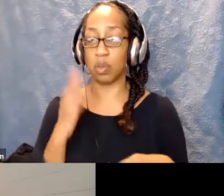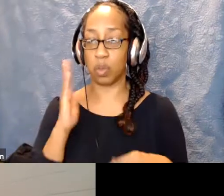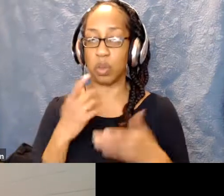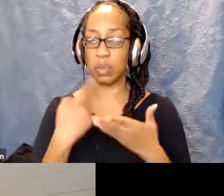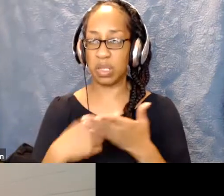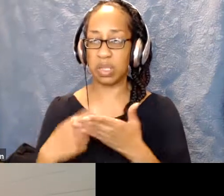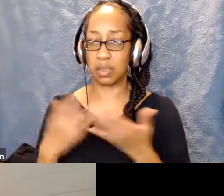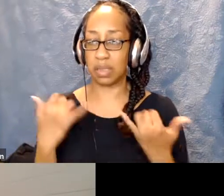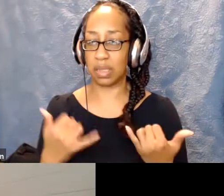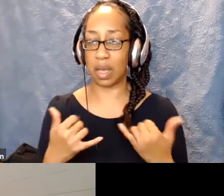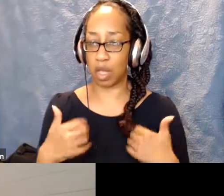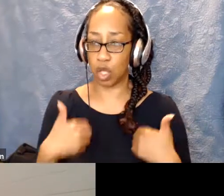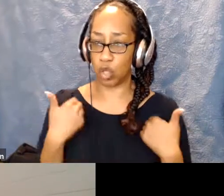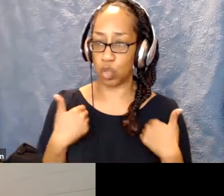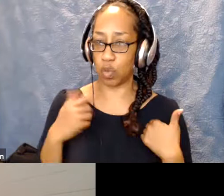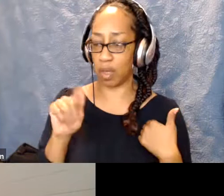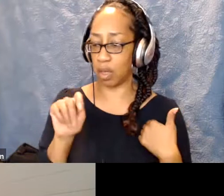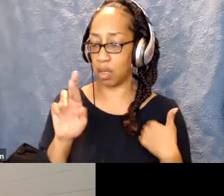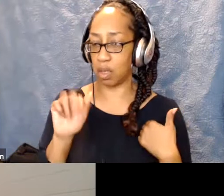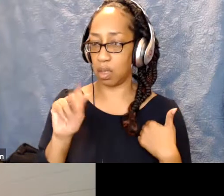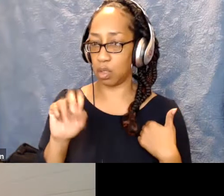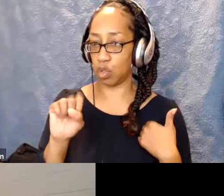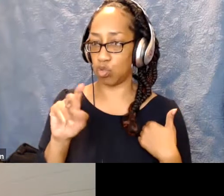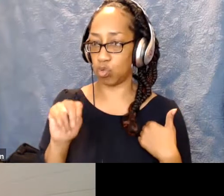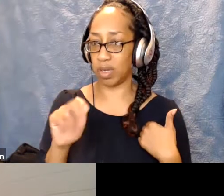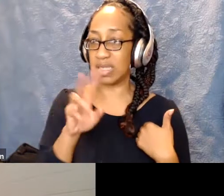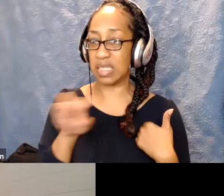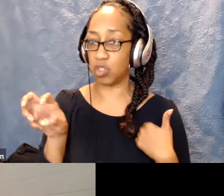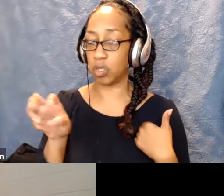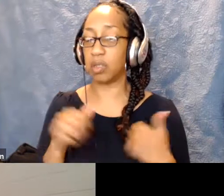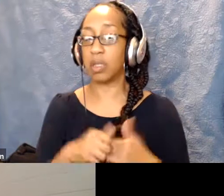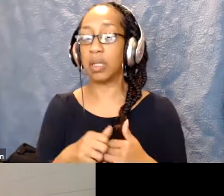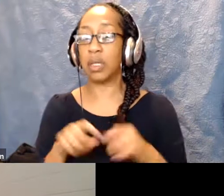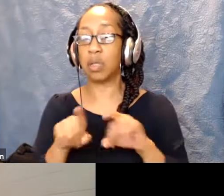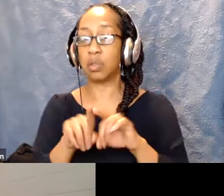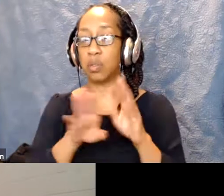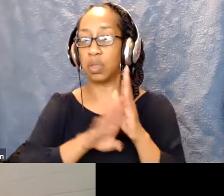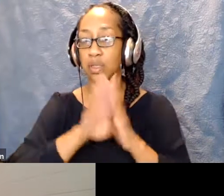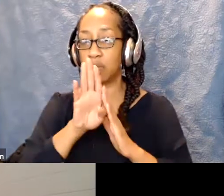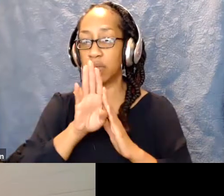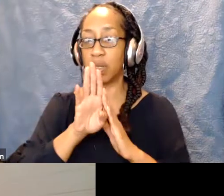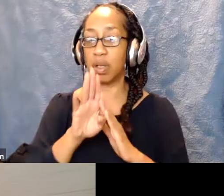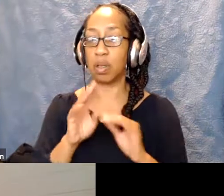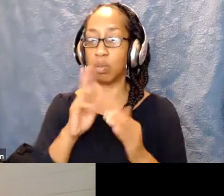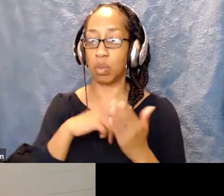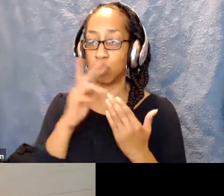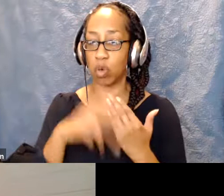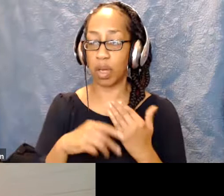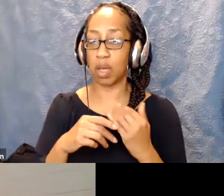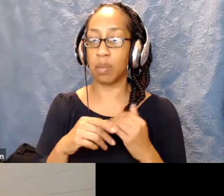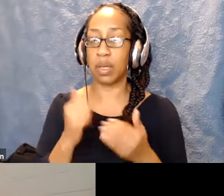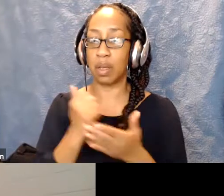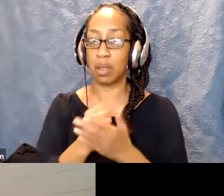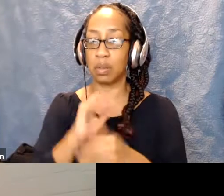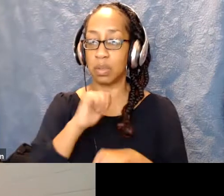today. We provide independent living and employment classes, develop independent living plans, and individual goals. And then